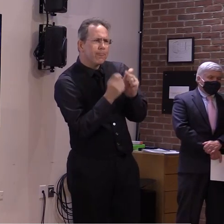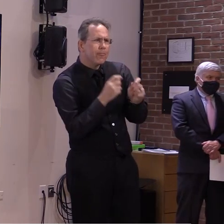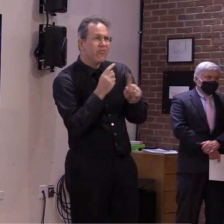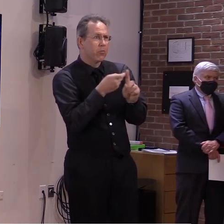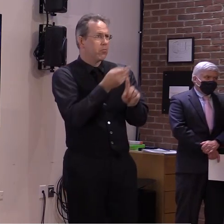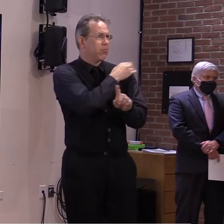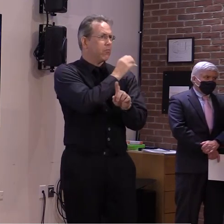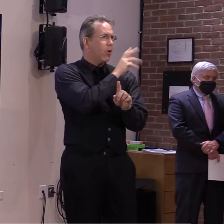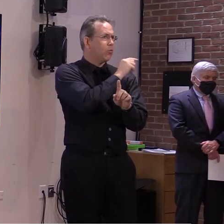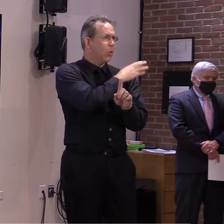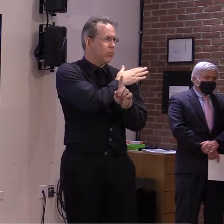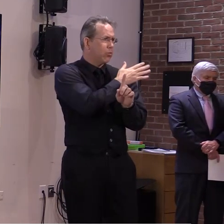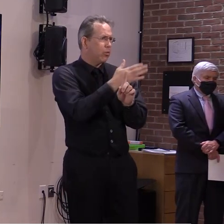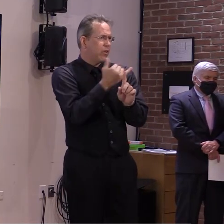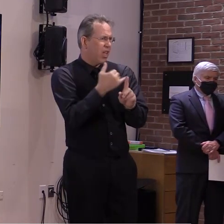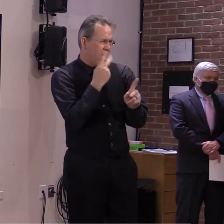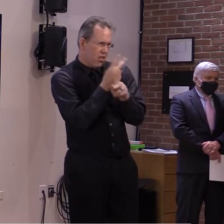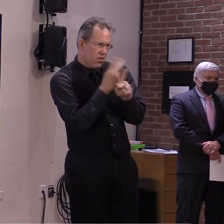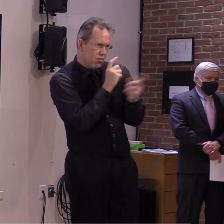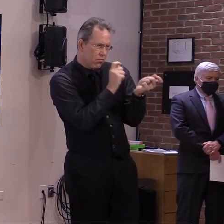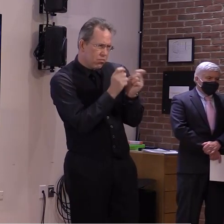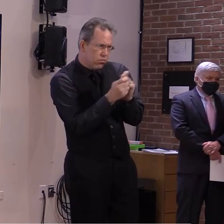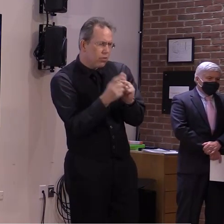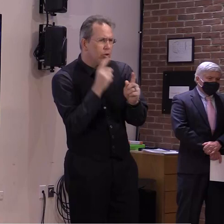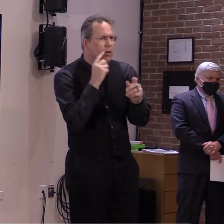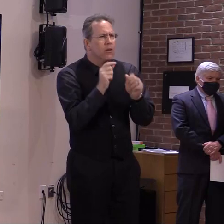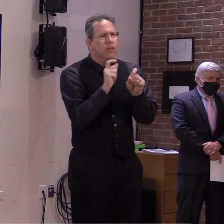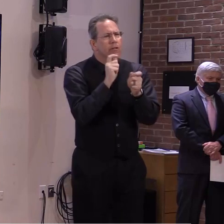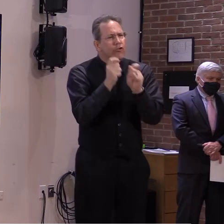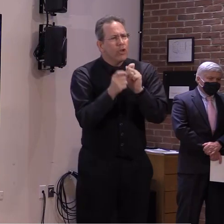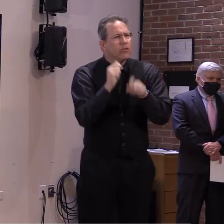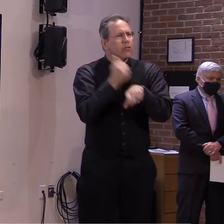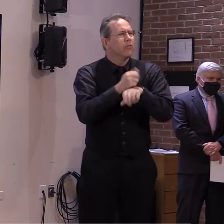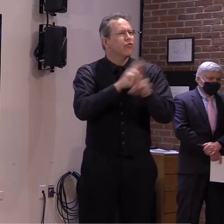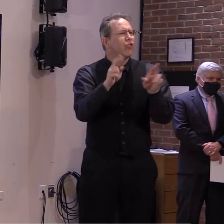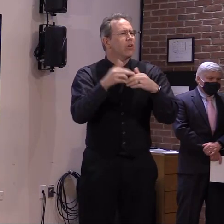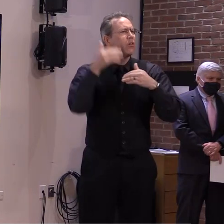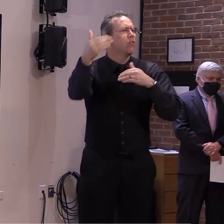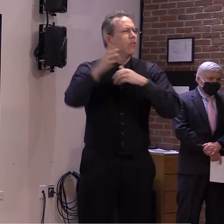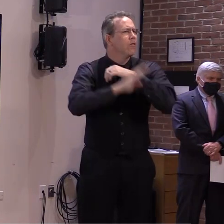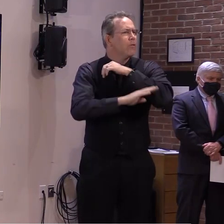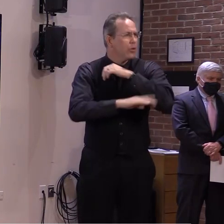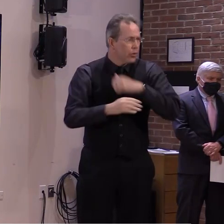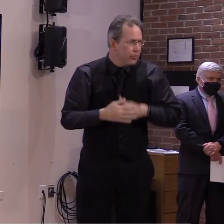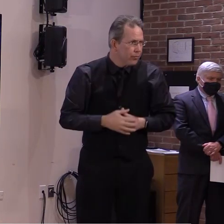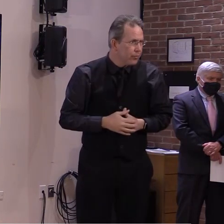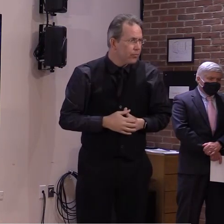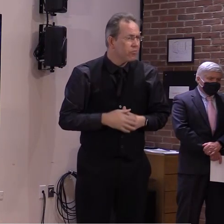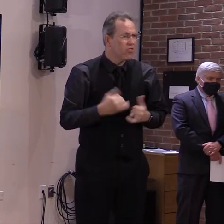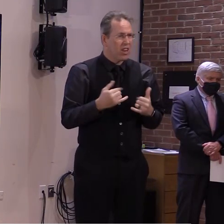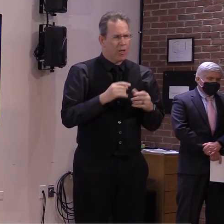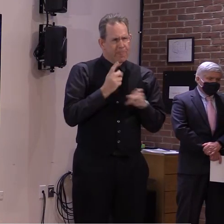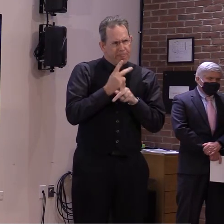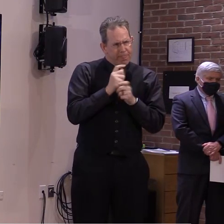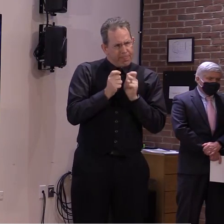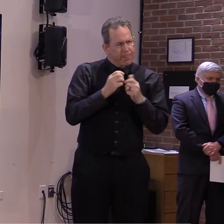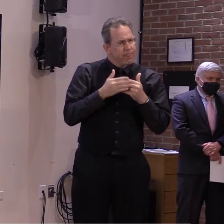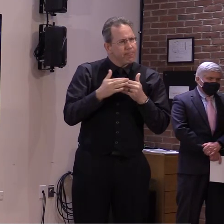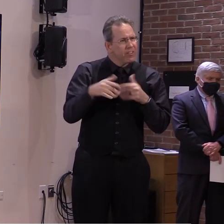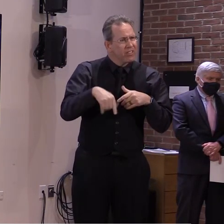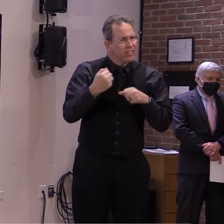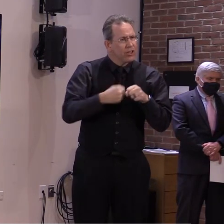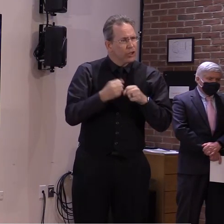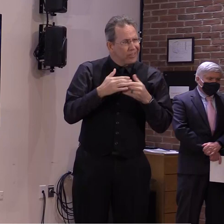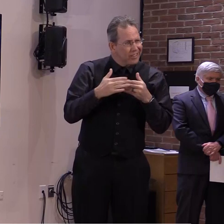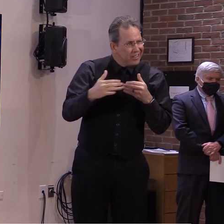on helping our schools operate in the remaining months of the school year, when we expect conditions for the virus to improve as widespread vaccination